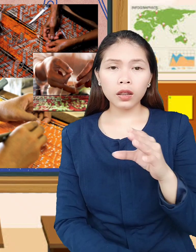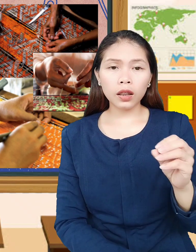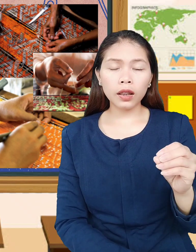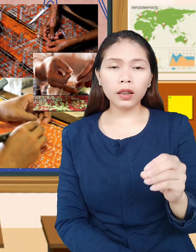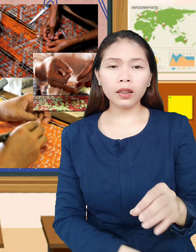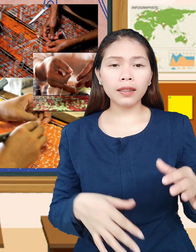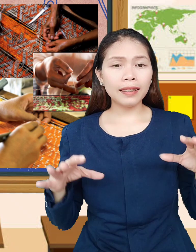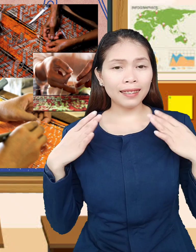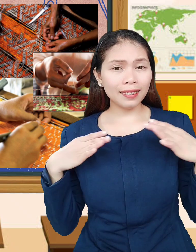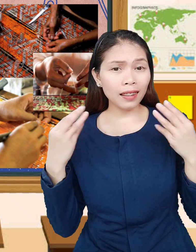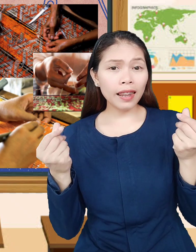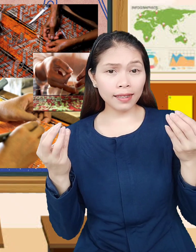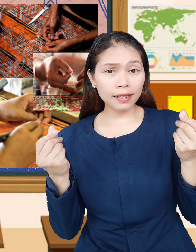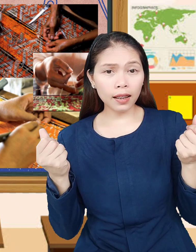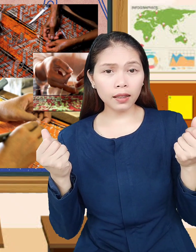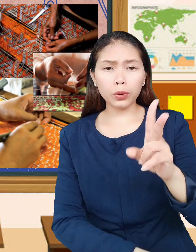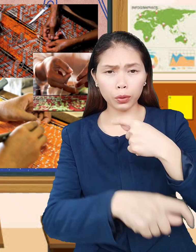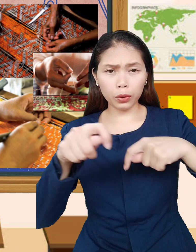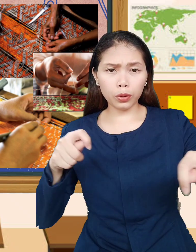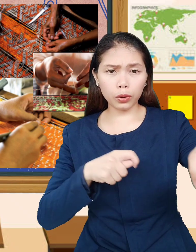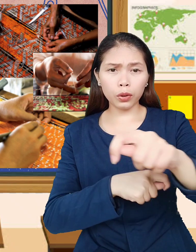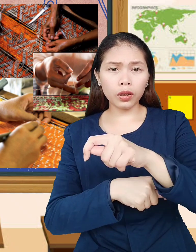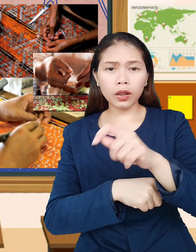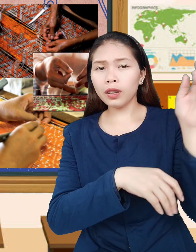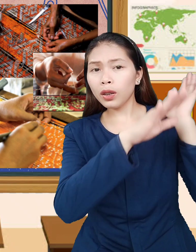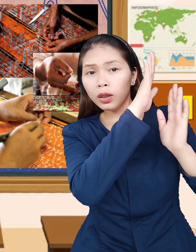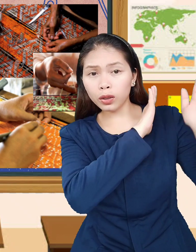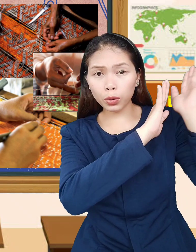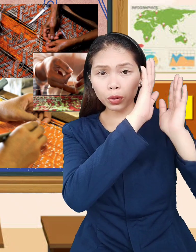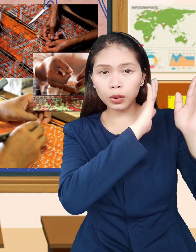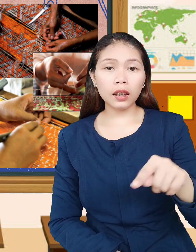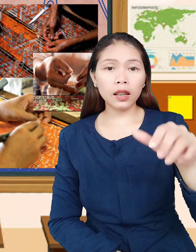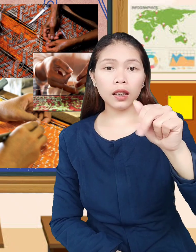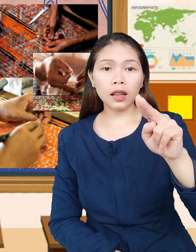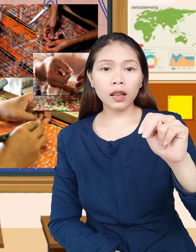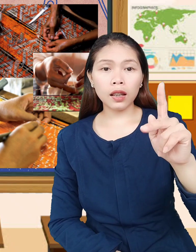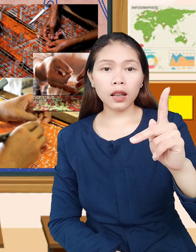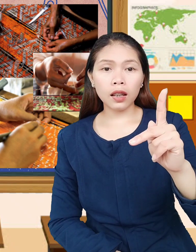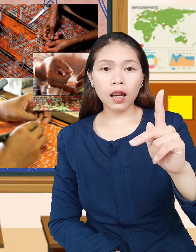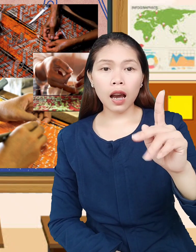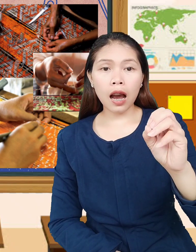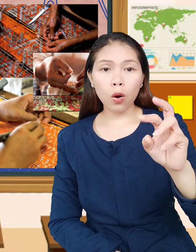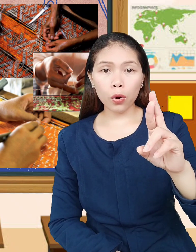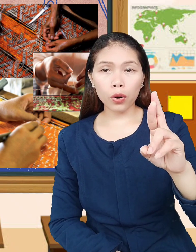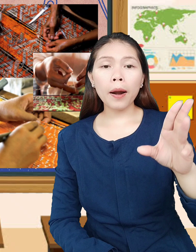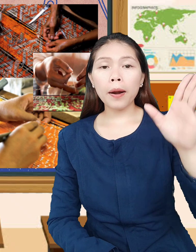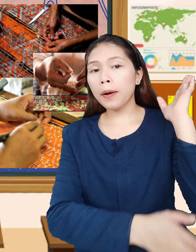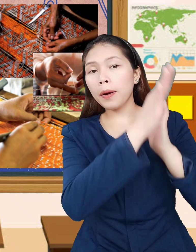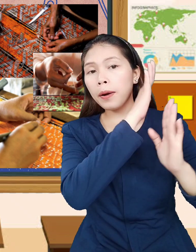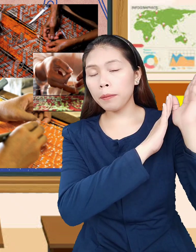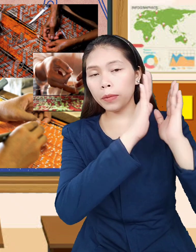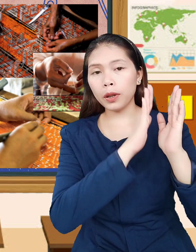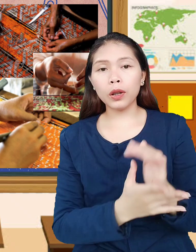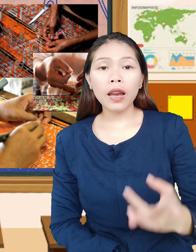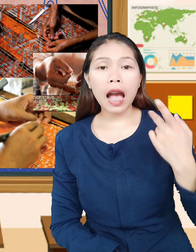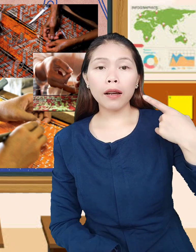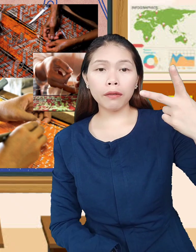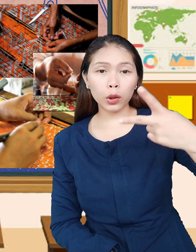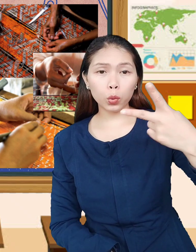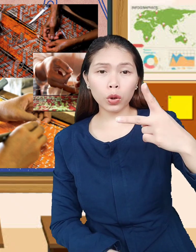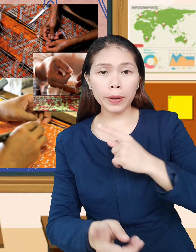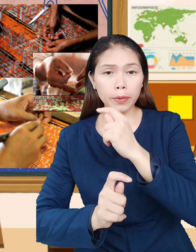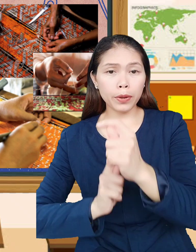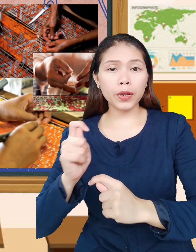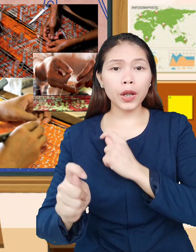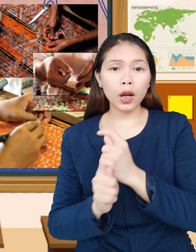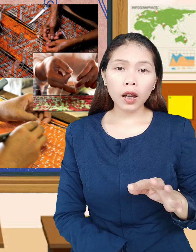centuries, and textiles were used in trade during the Angkor period. They had